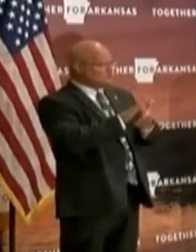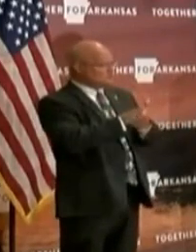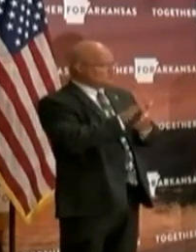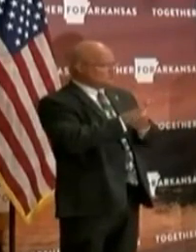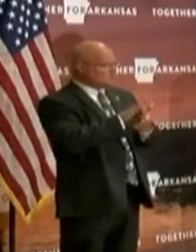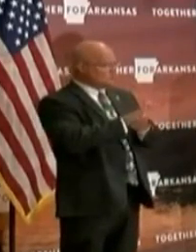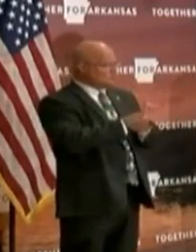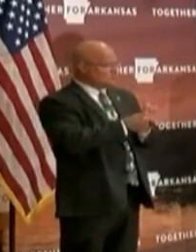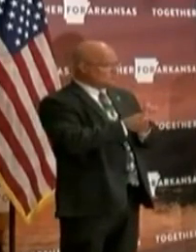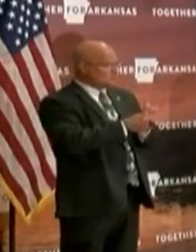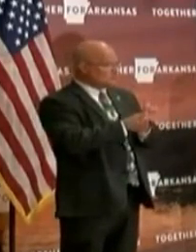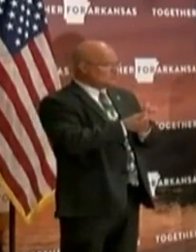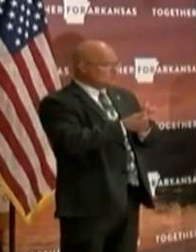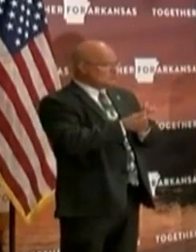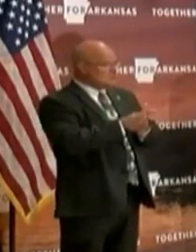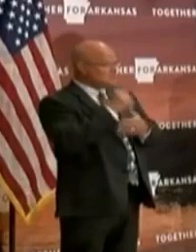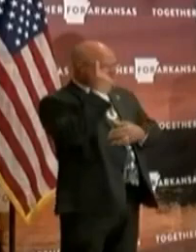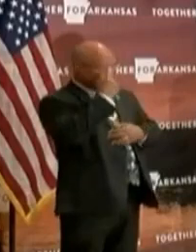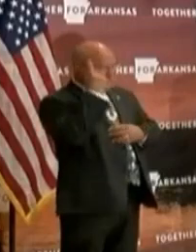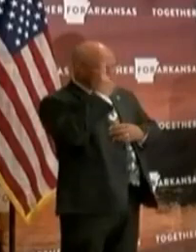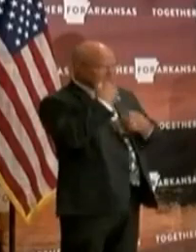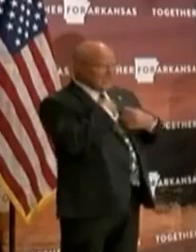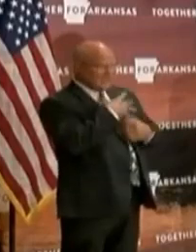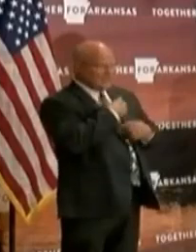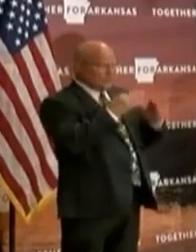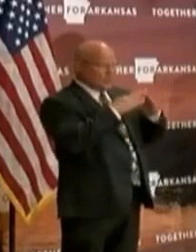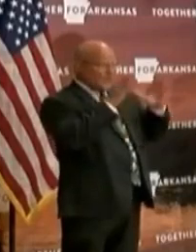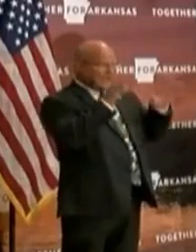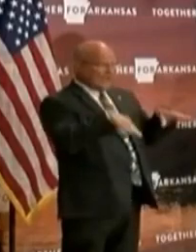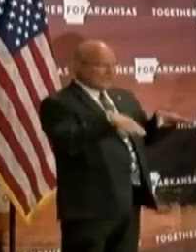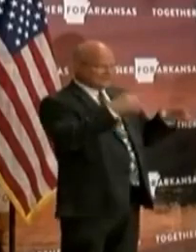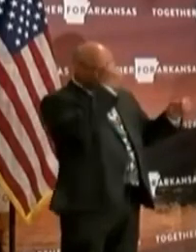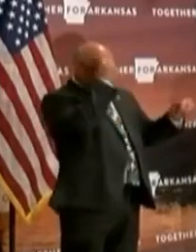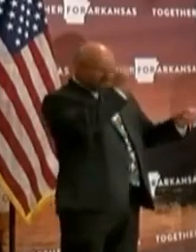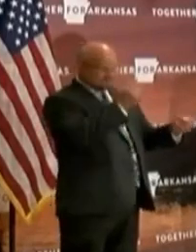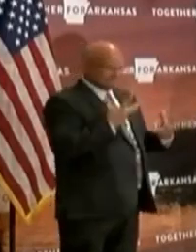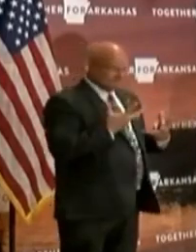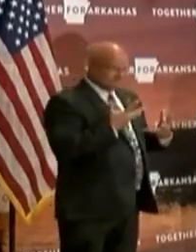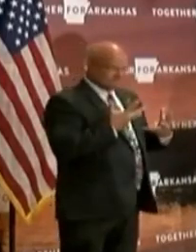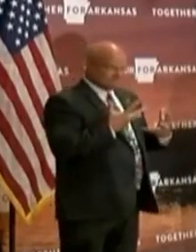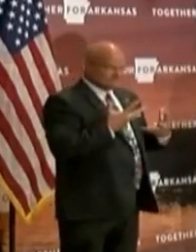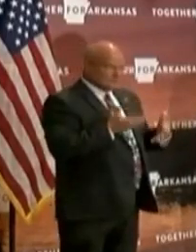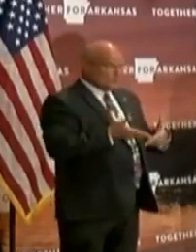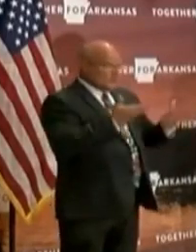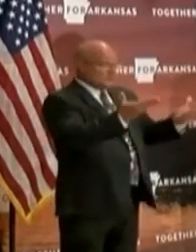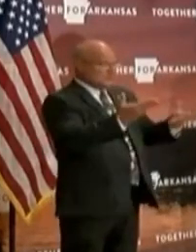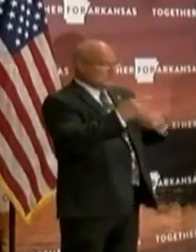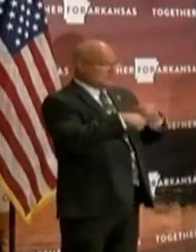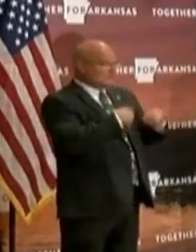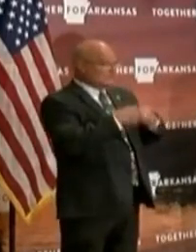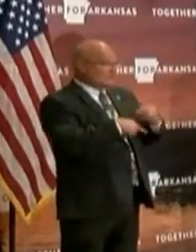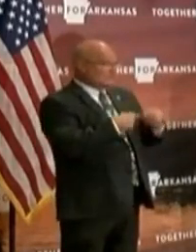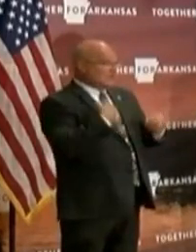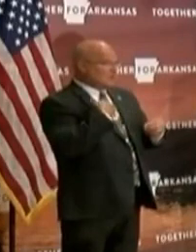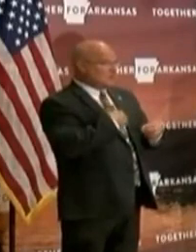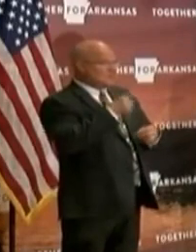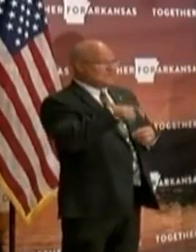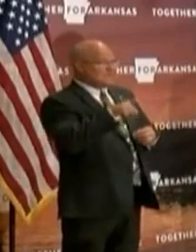schools. I was just wondering, has the White House indicated like any kind of recommendation about whether we